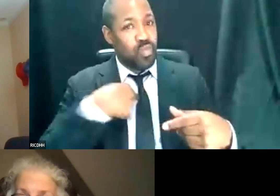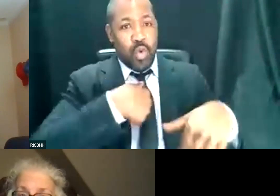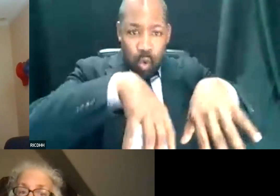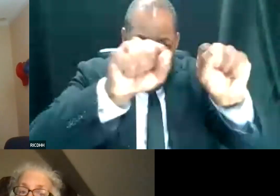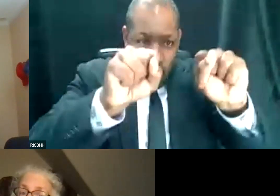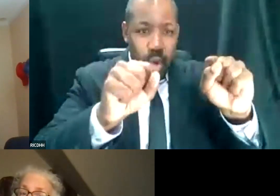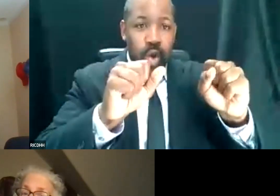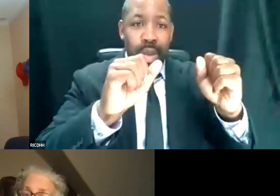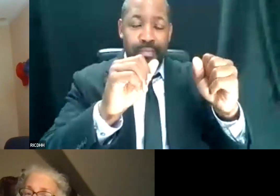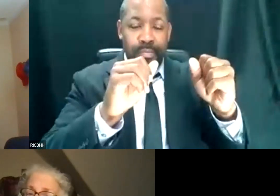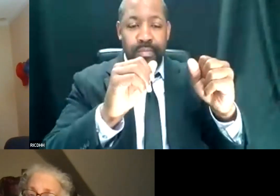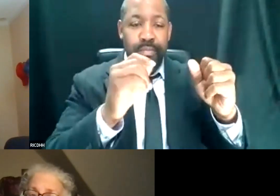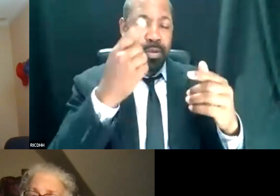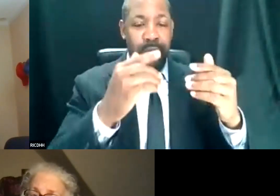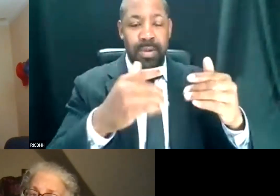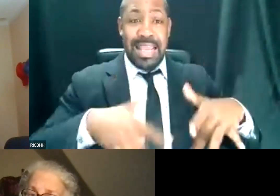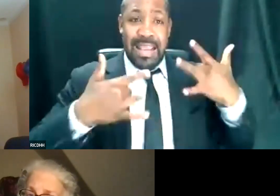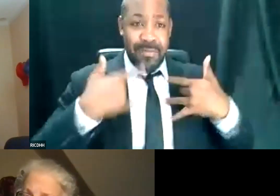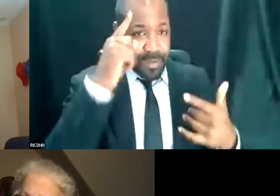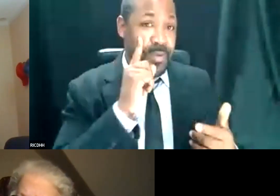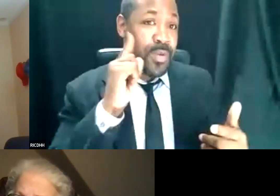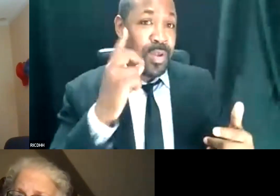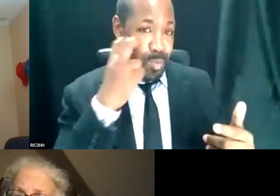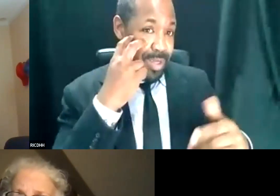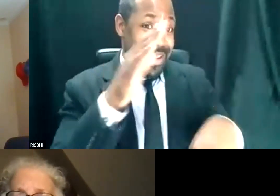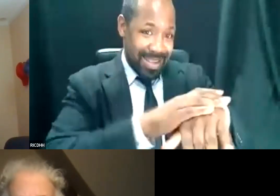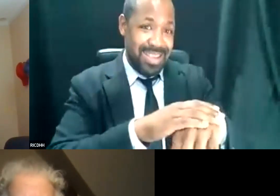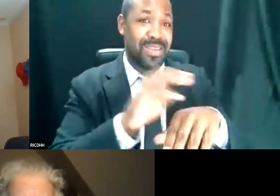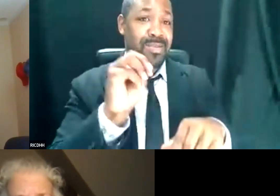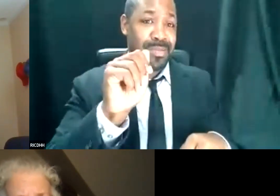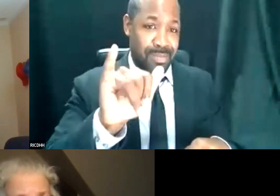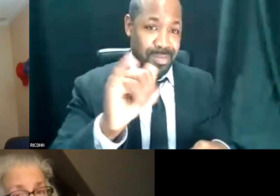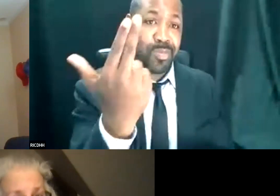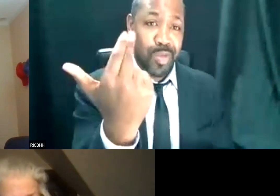community. And one of the things that we're going to be doing, we're going to be hosting